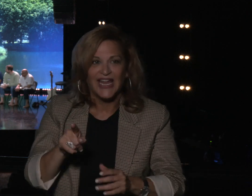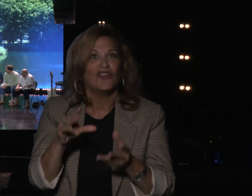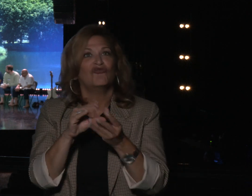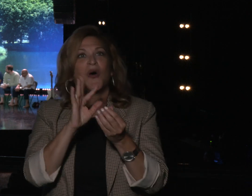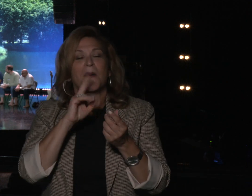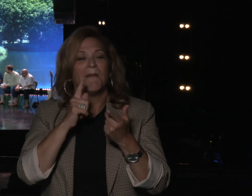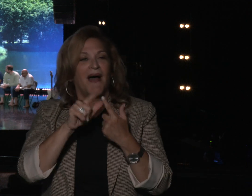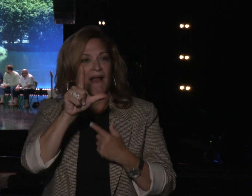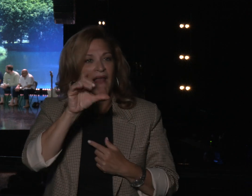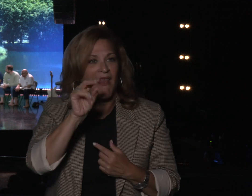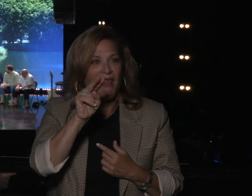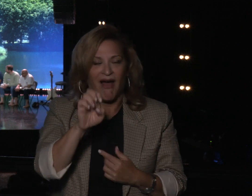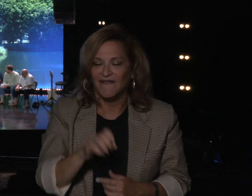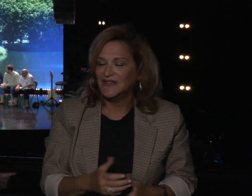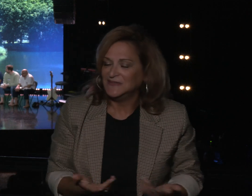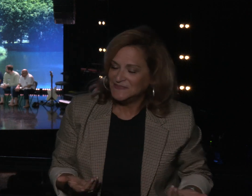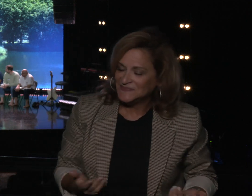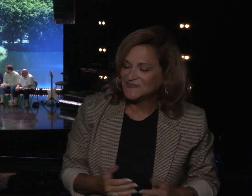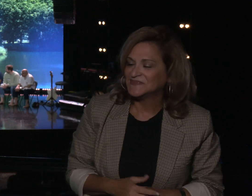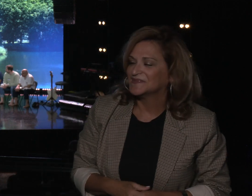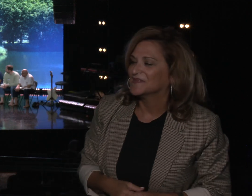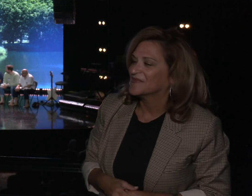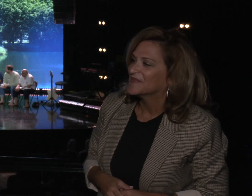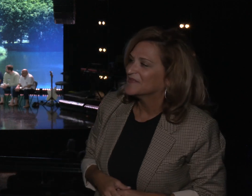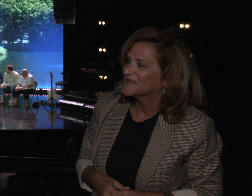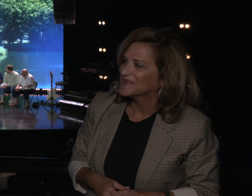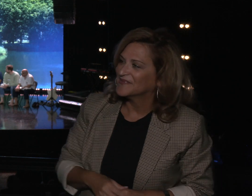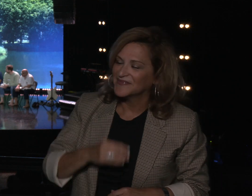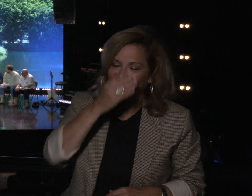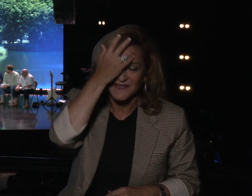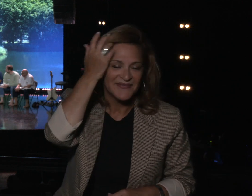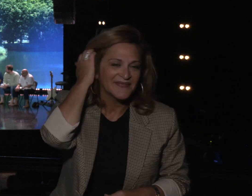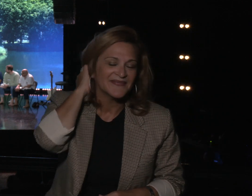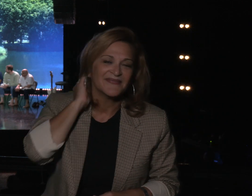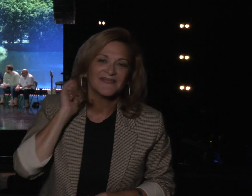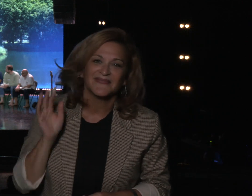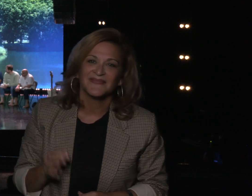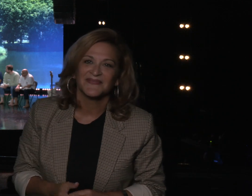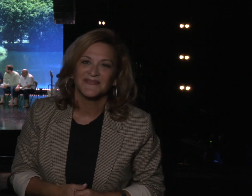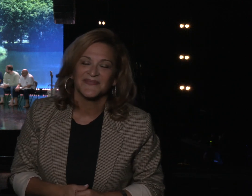Up. Up. Good.